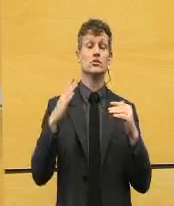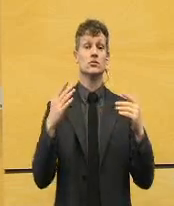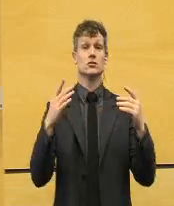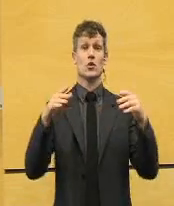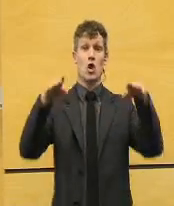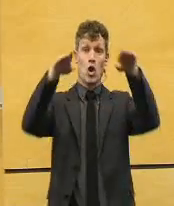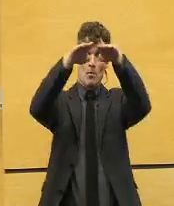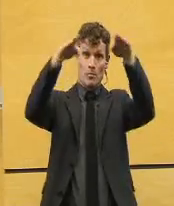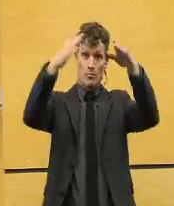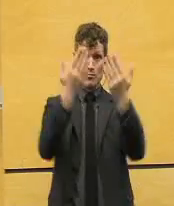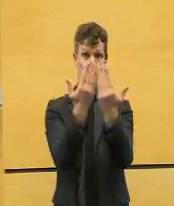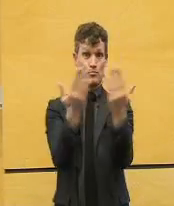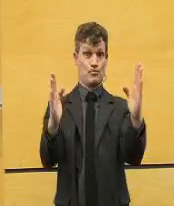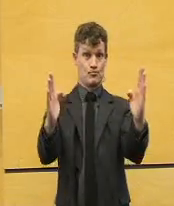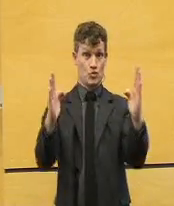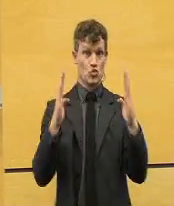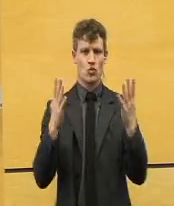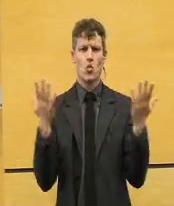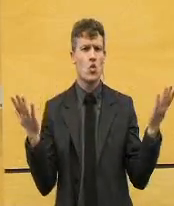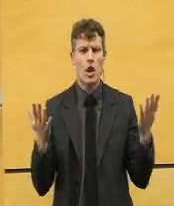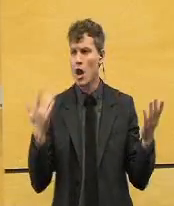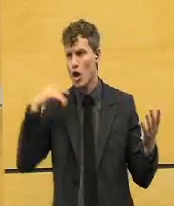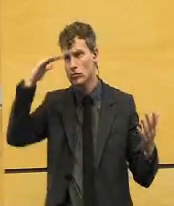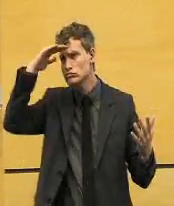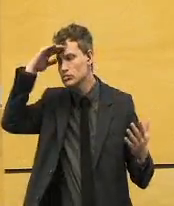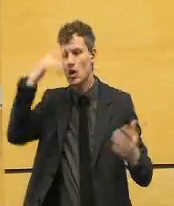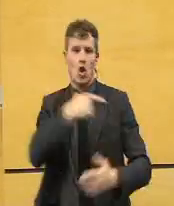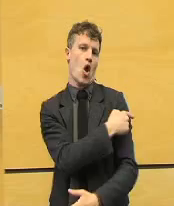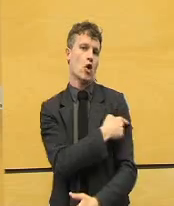the provincial hospitals.